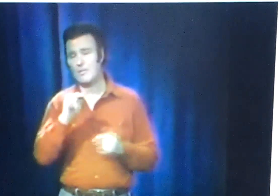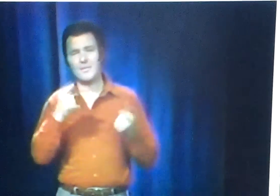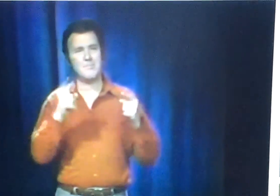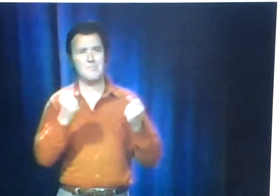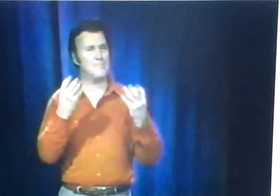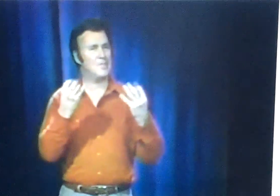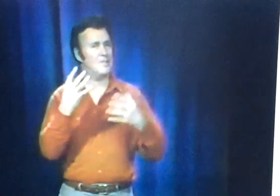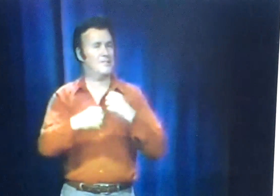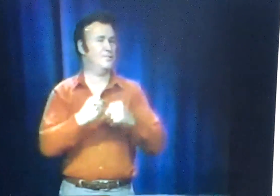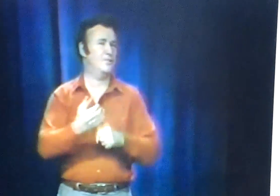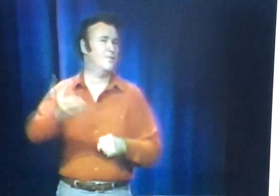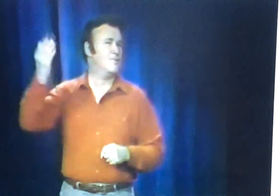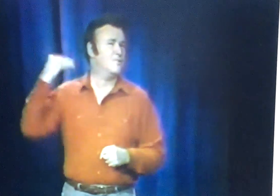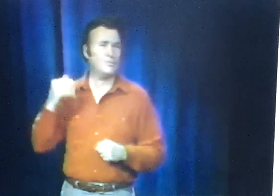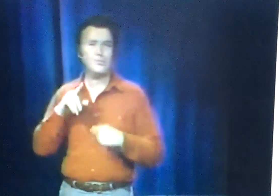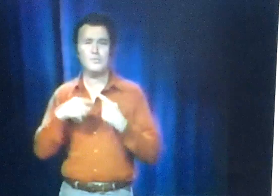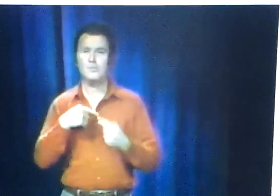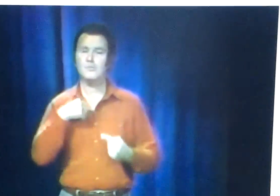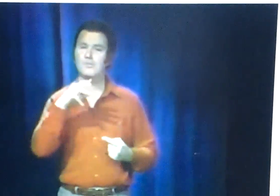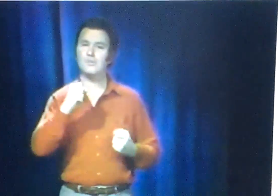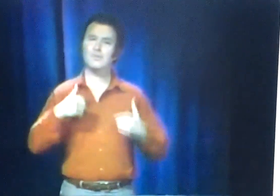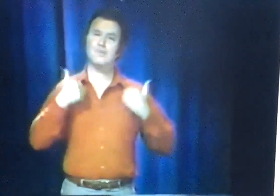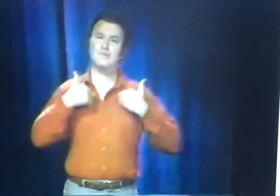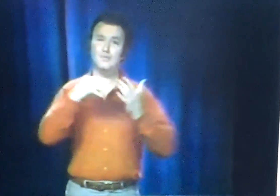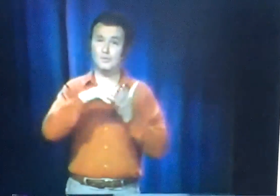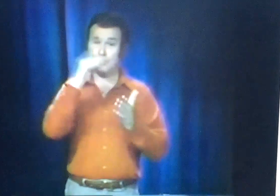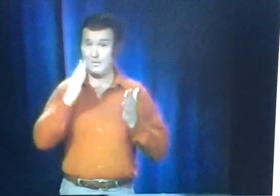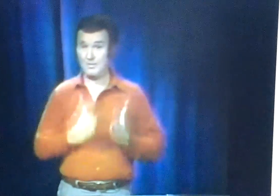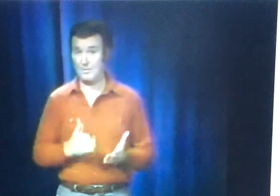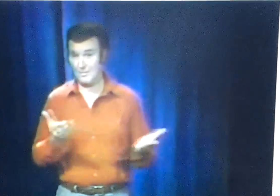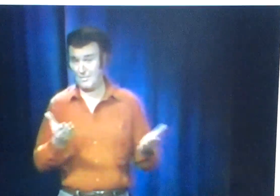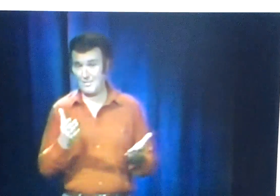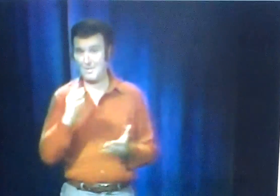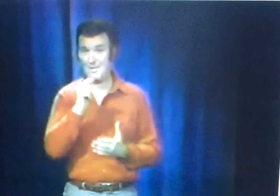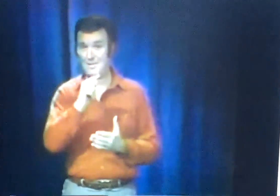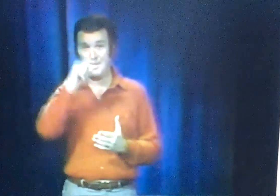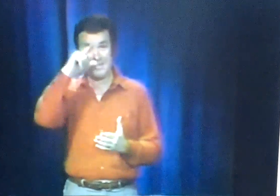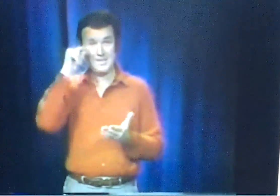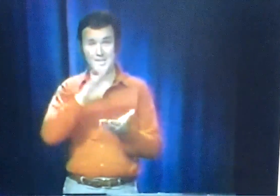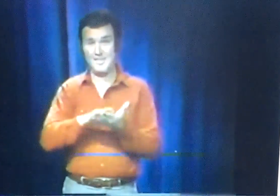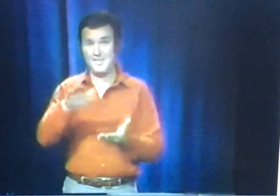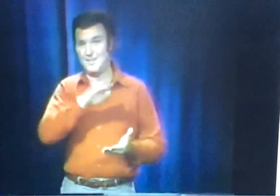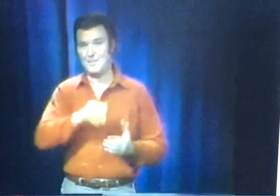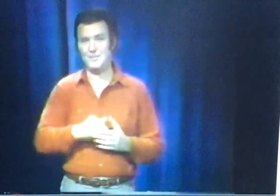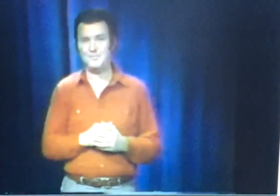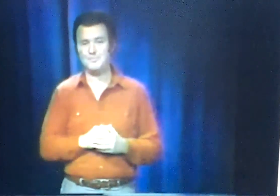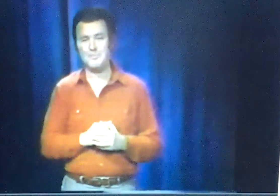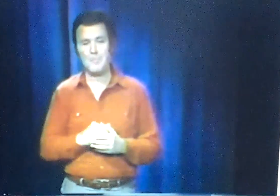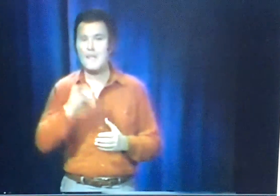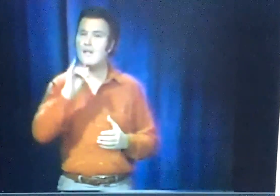it seemed like it just happened yesterday, but it happened many years ago. When I was a young college student at Gallaudet